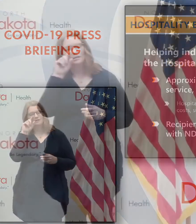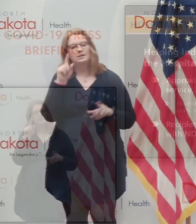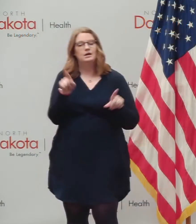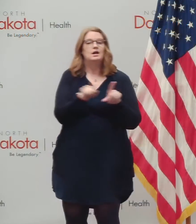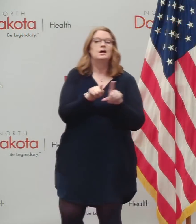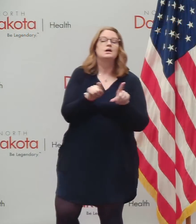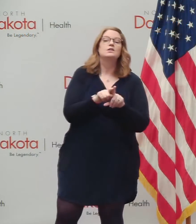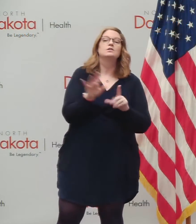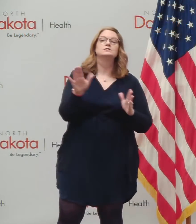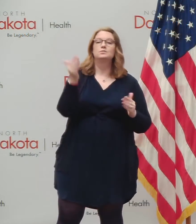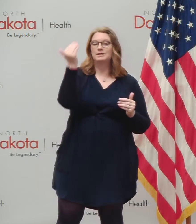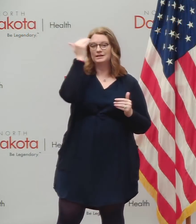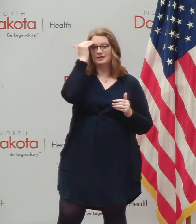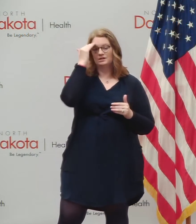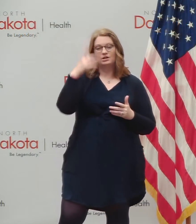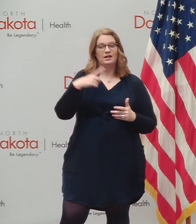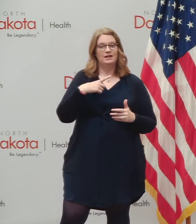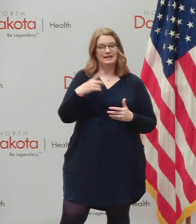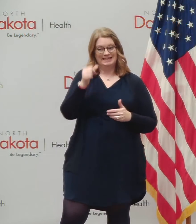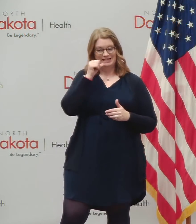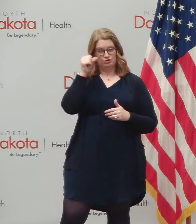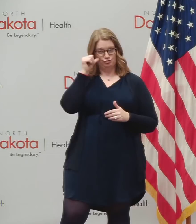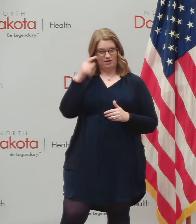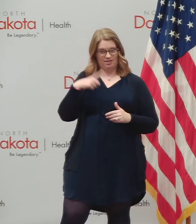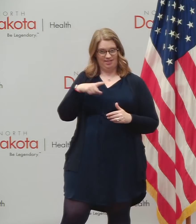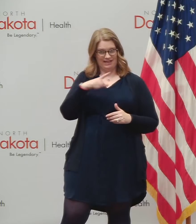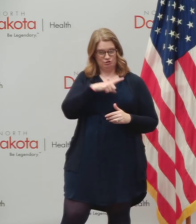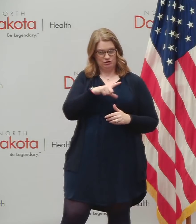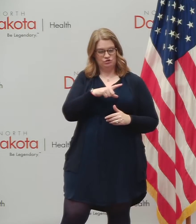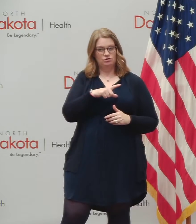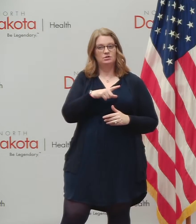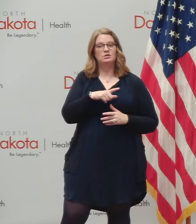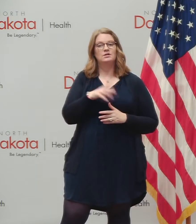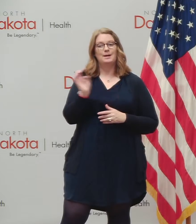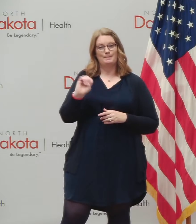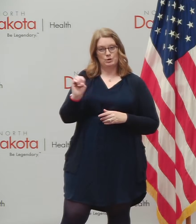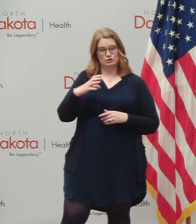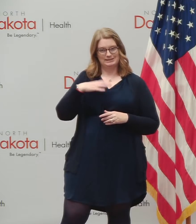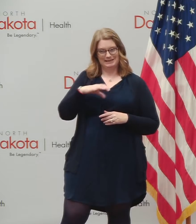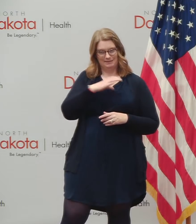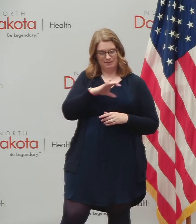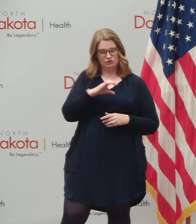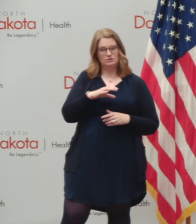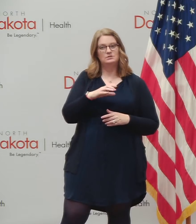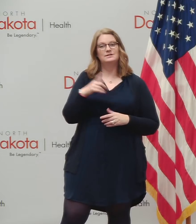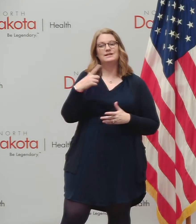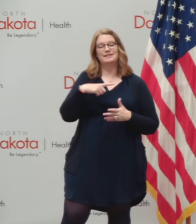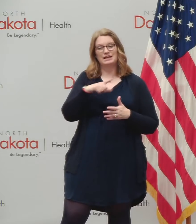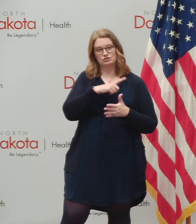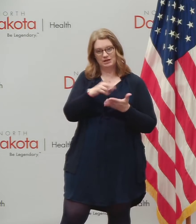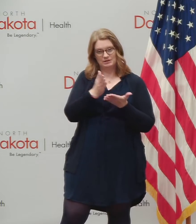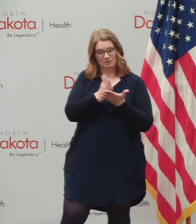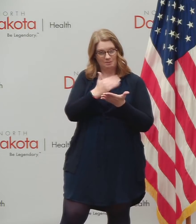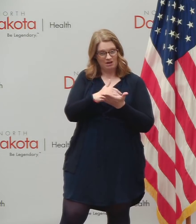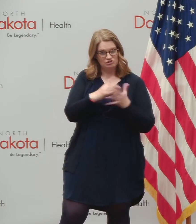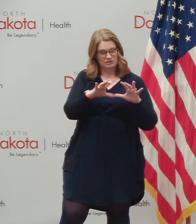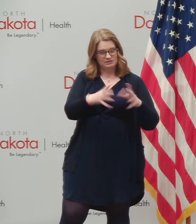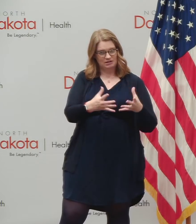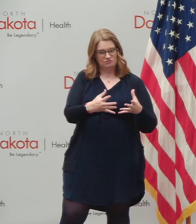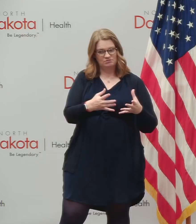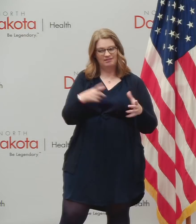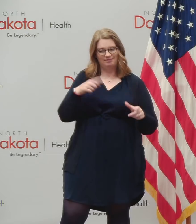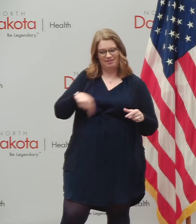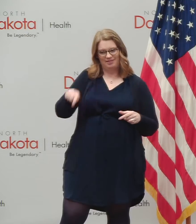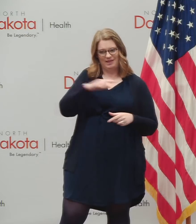want to acknowledge again the legislature yesterday, the Emergency Commission a week ago, the legislative budget section yesterday approved